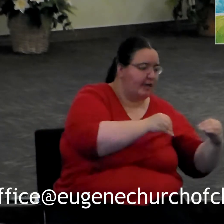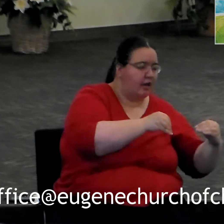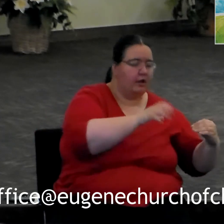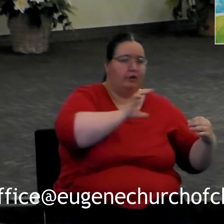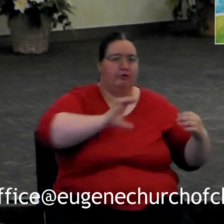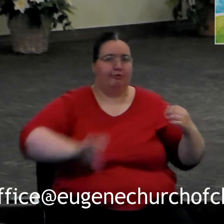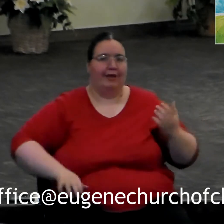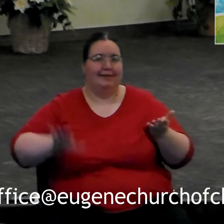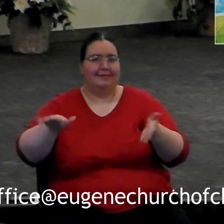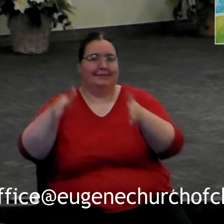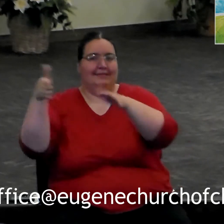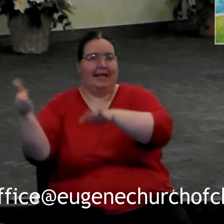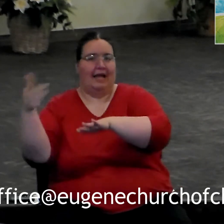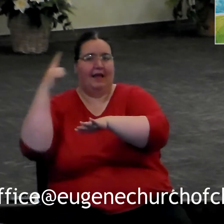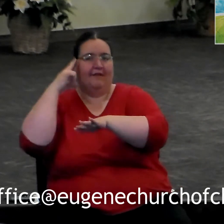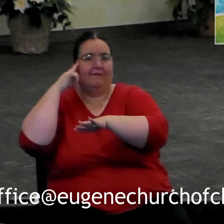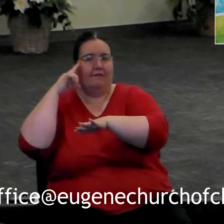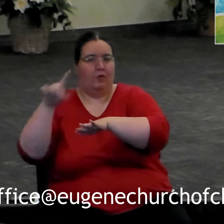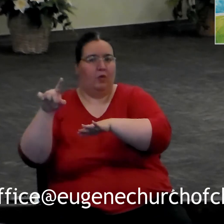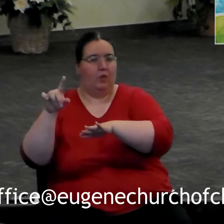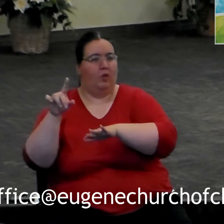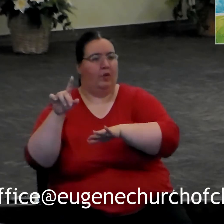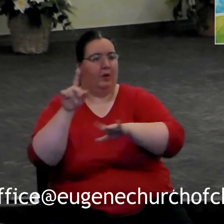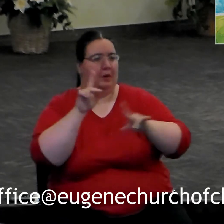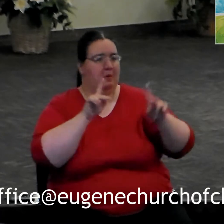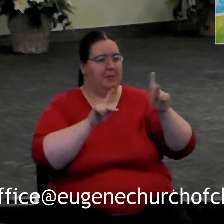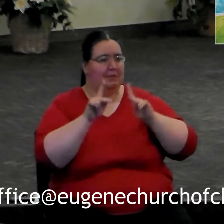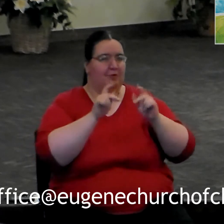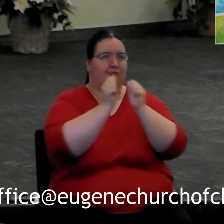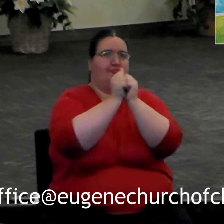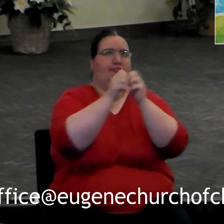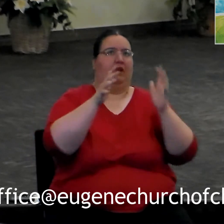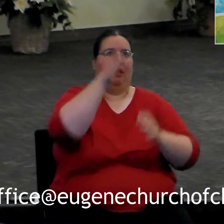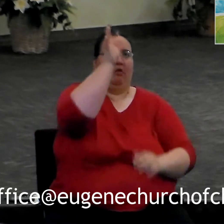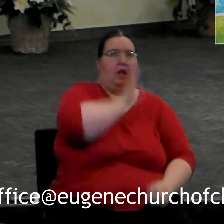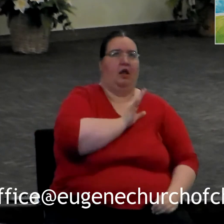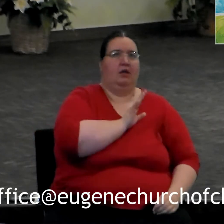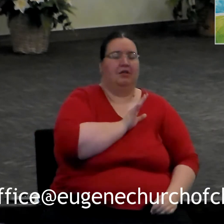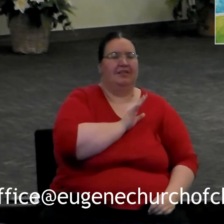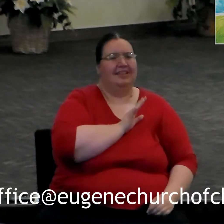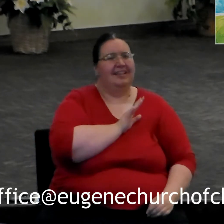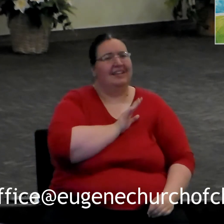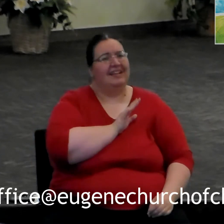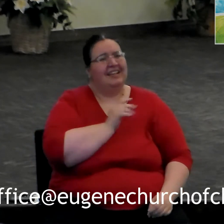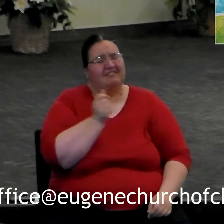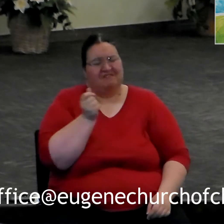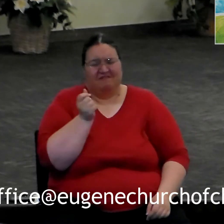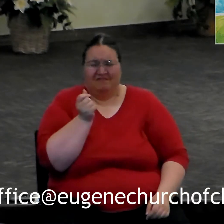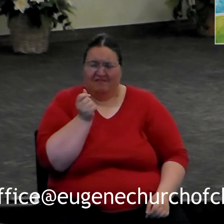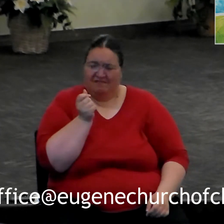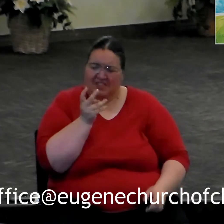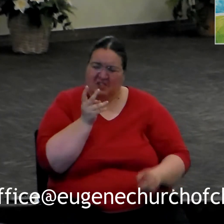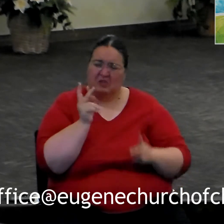though for a good man someone might possibly dare to die but God demonstrates his own love for us in this that while we were still sinners